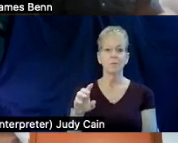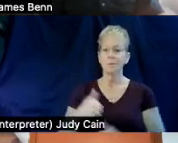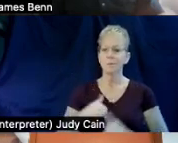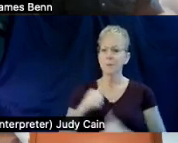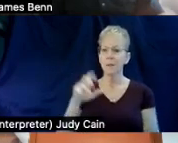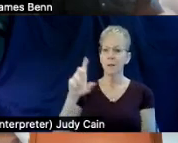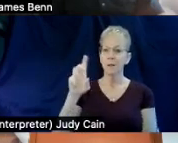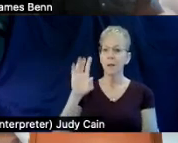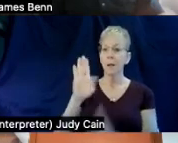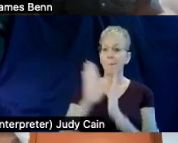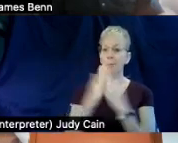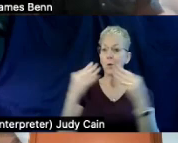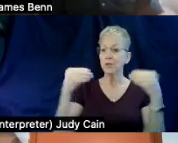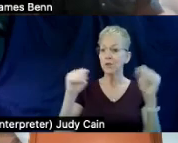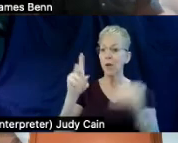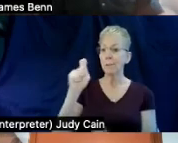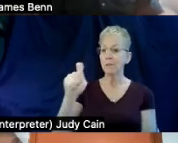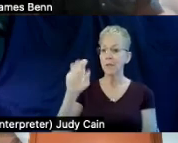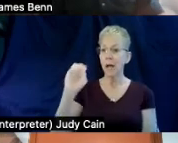It's